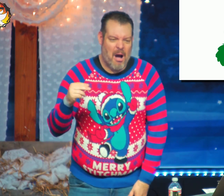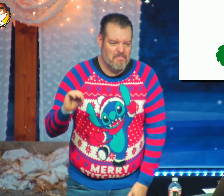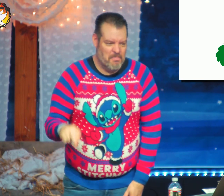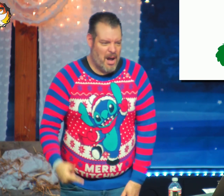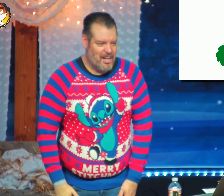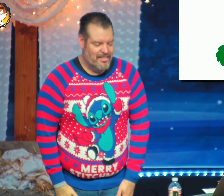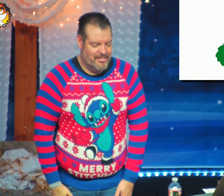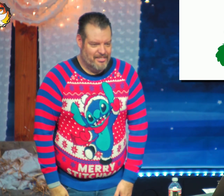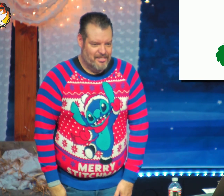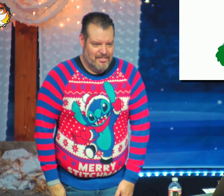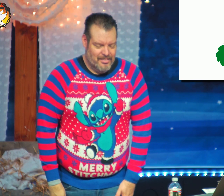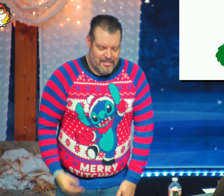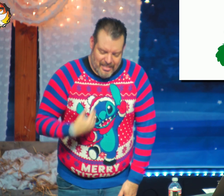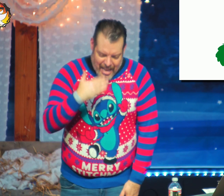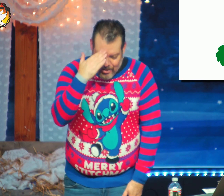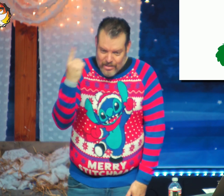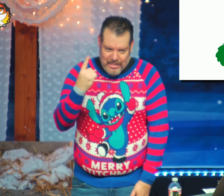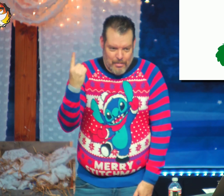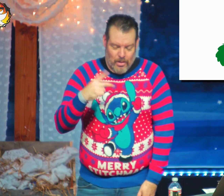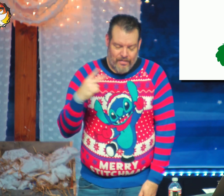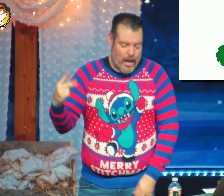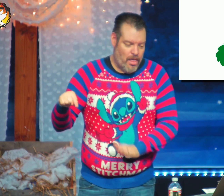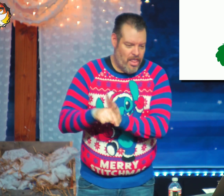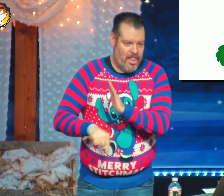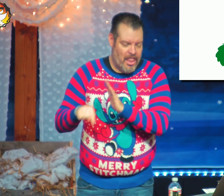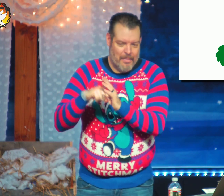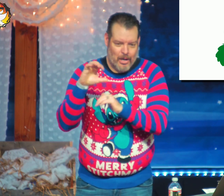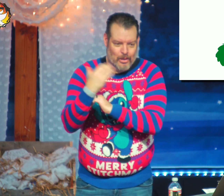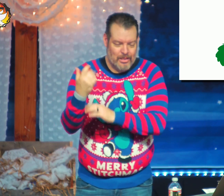I have to tell you. Don't be a Grinch this